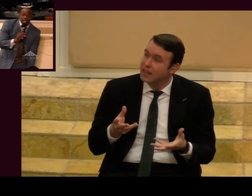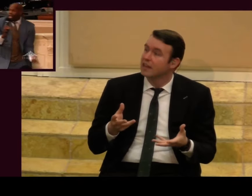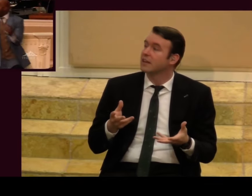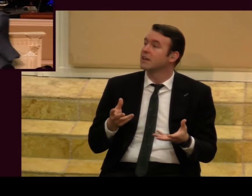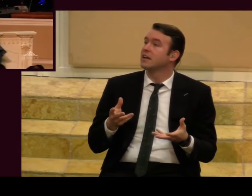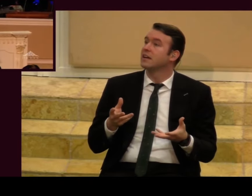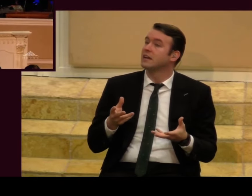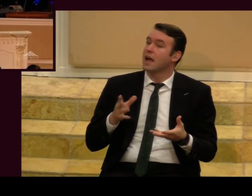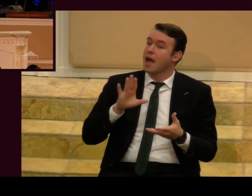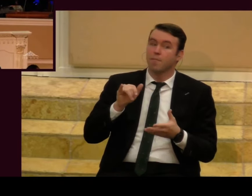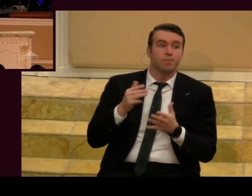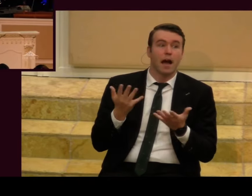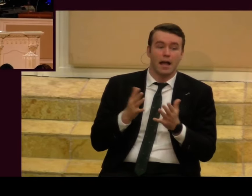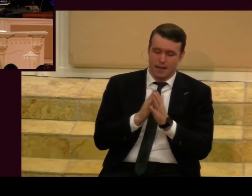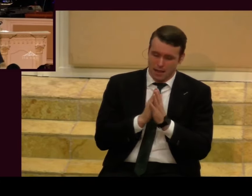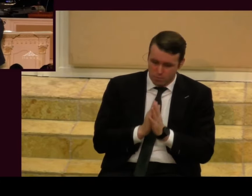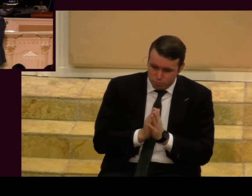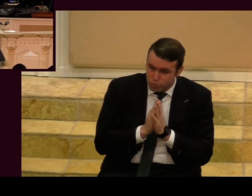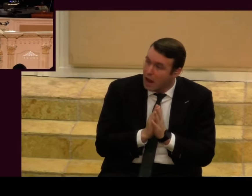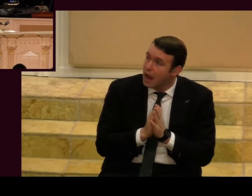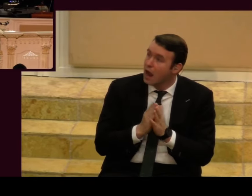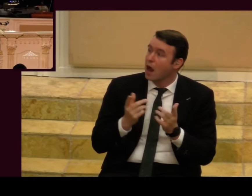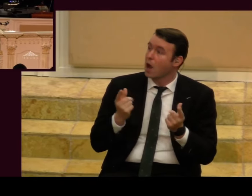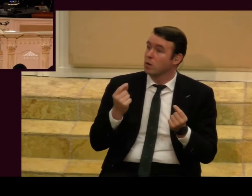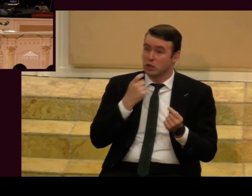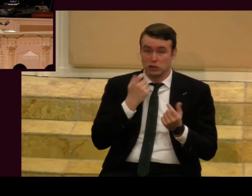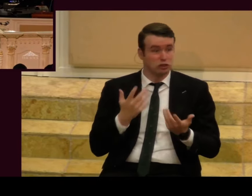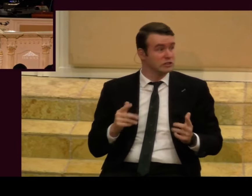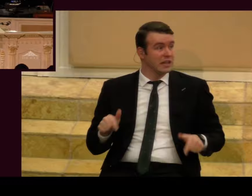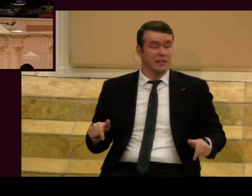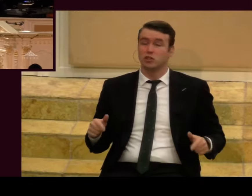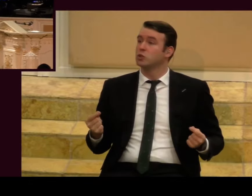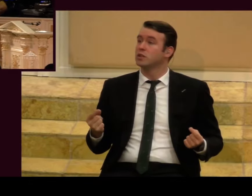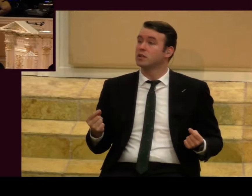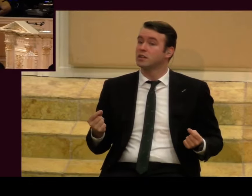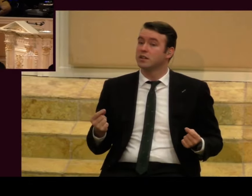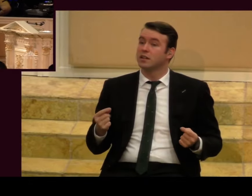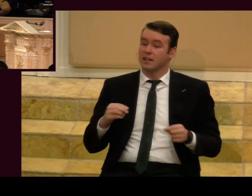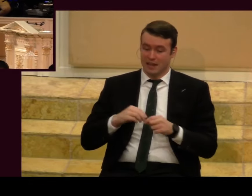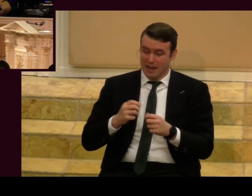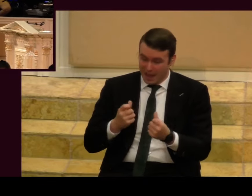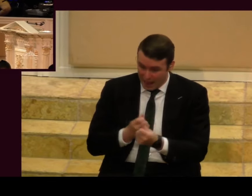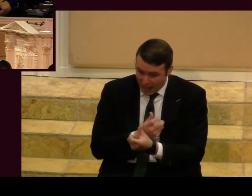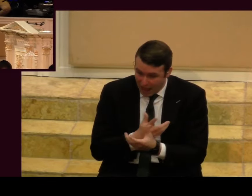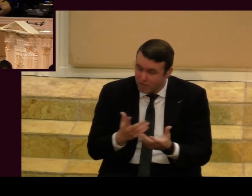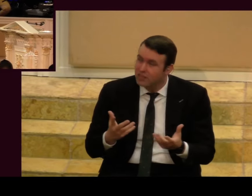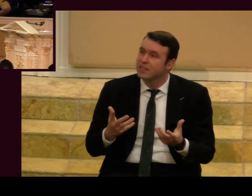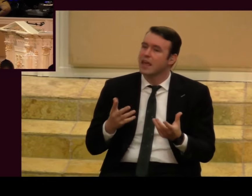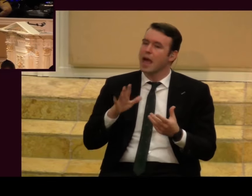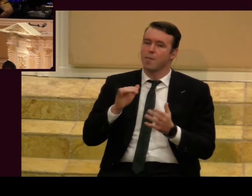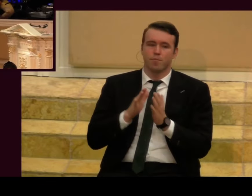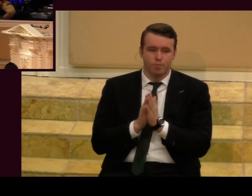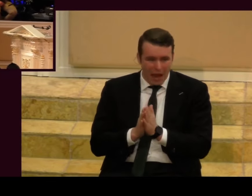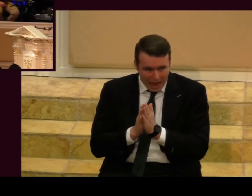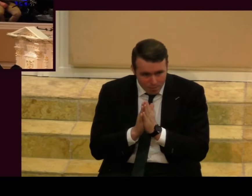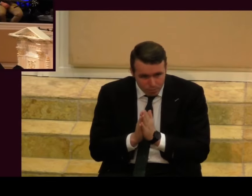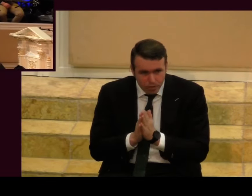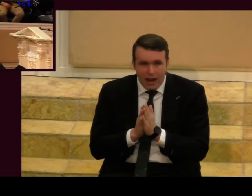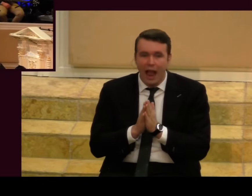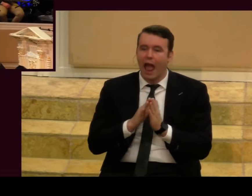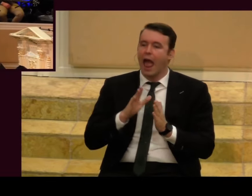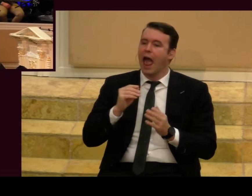everything, by prayer. What did we just get done doing? But in everything, by